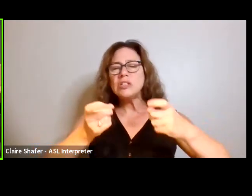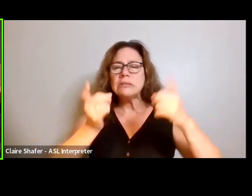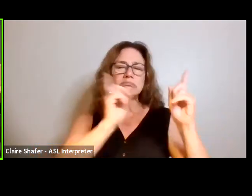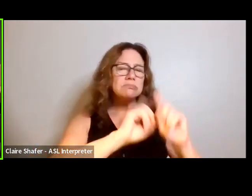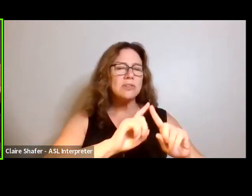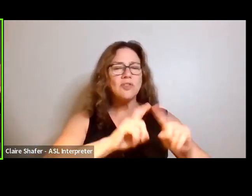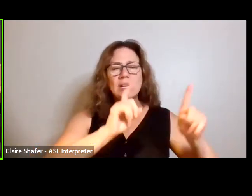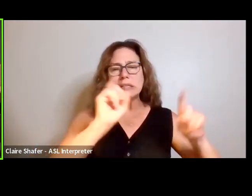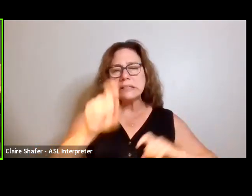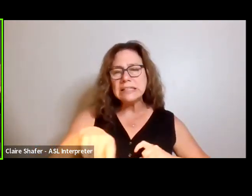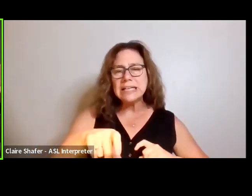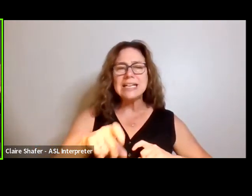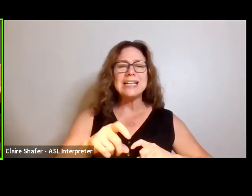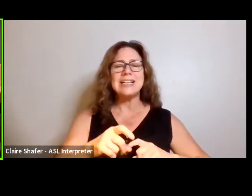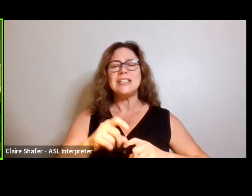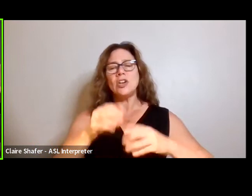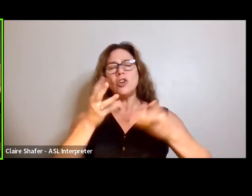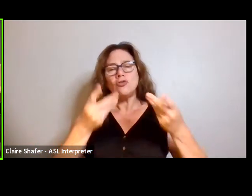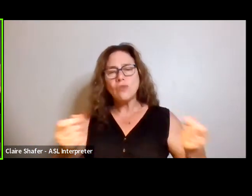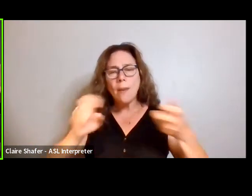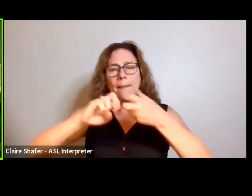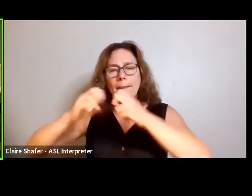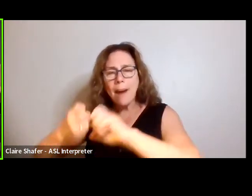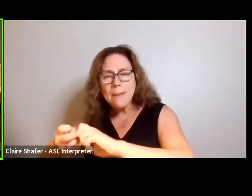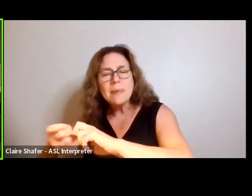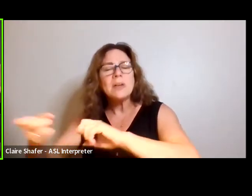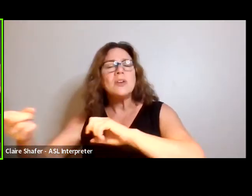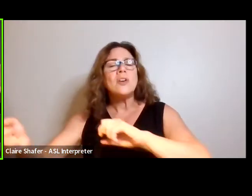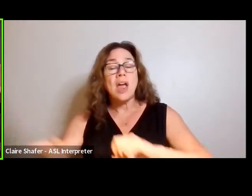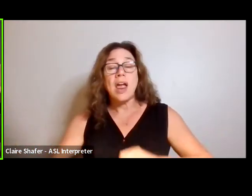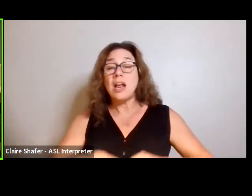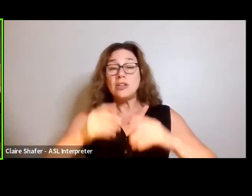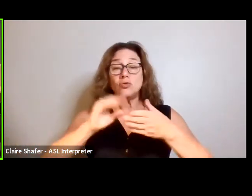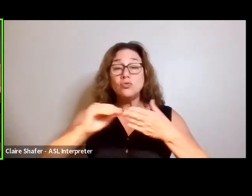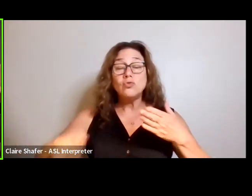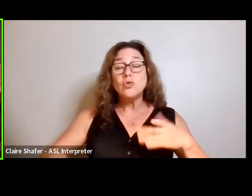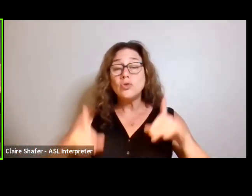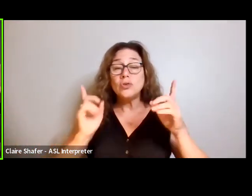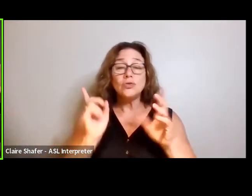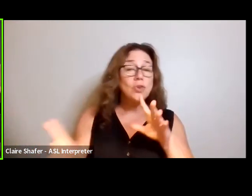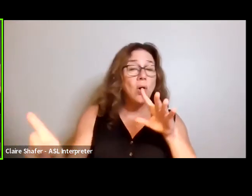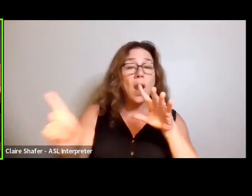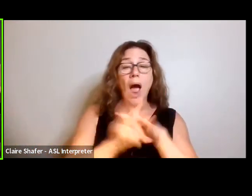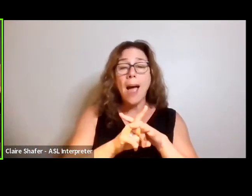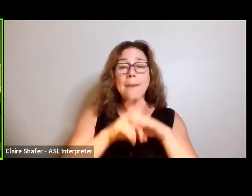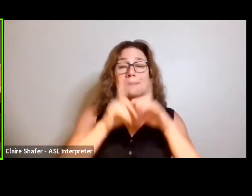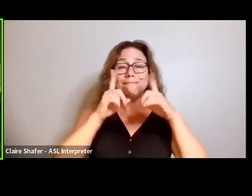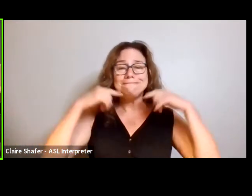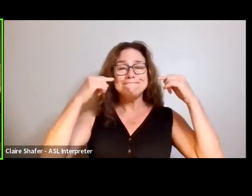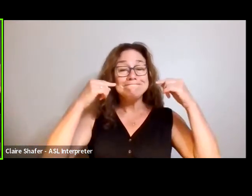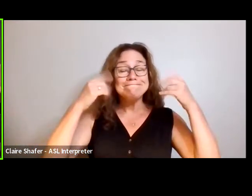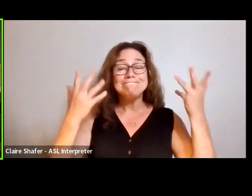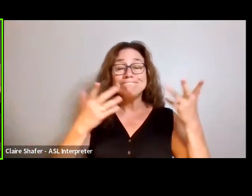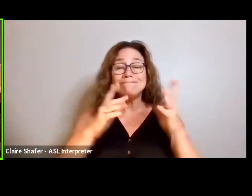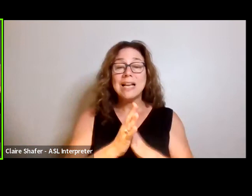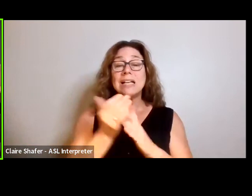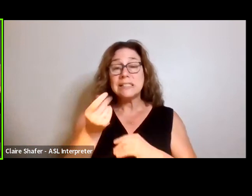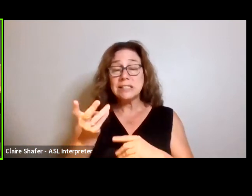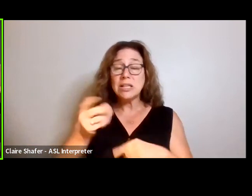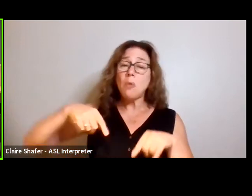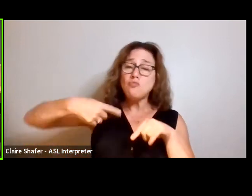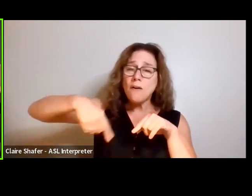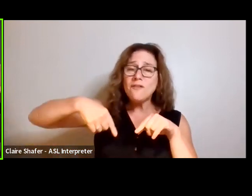fires. Students showed up with smiles and pleasantries, inquisitively present and eager, some nervous